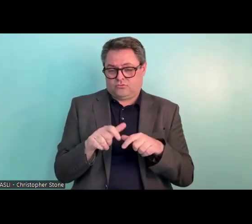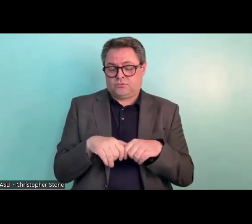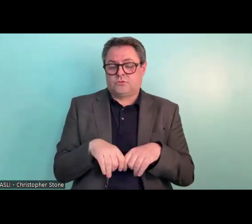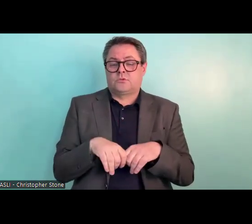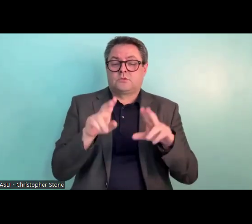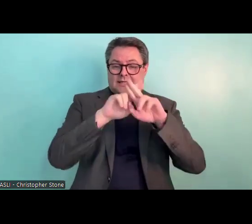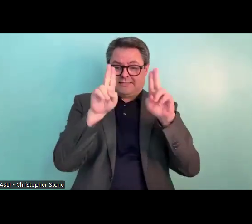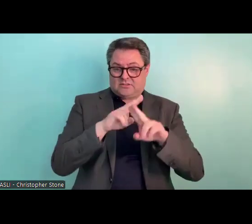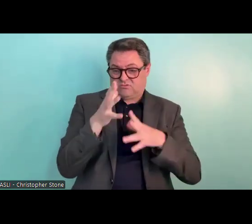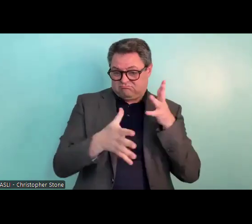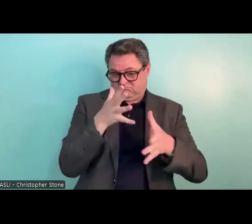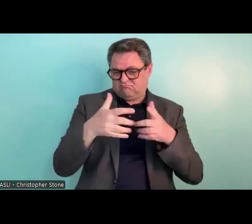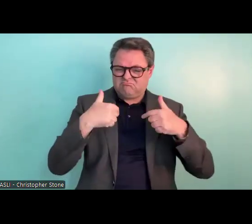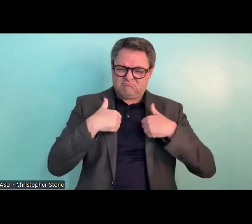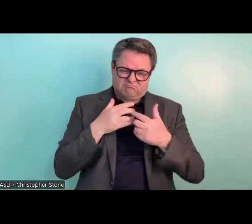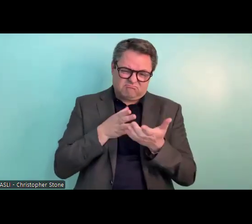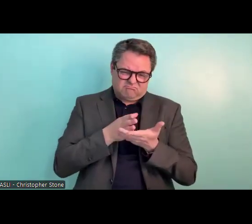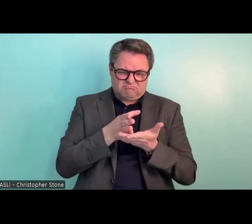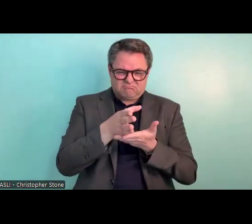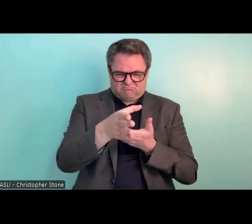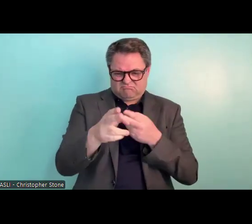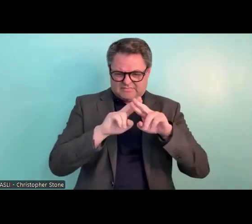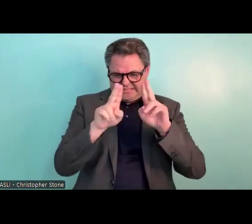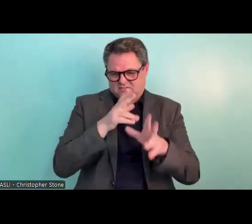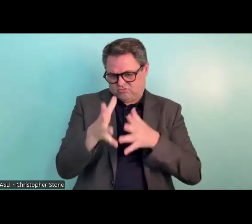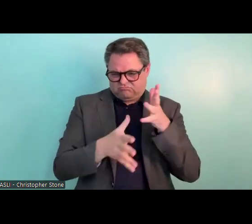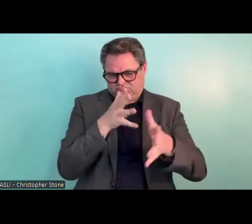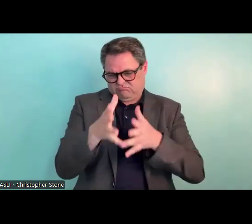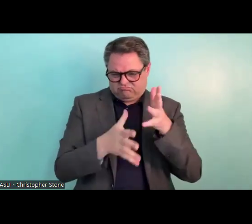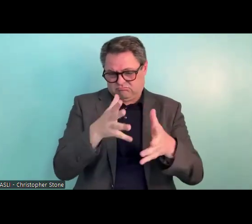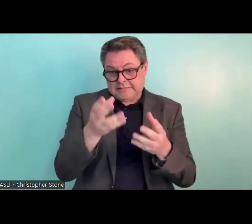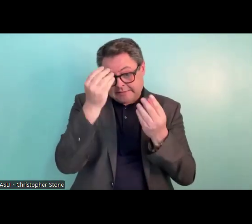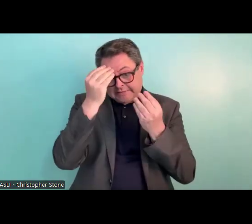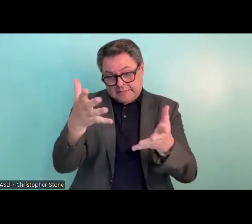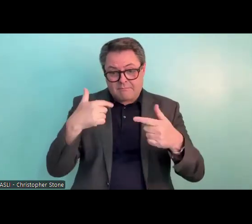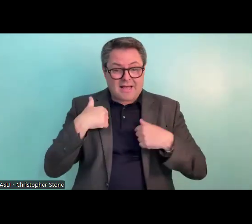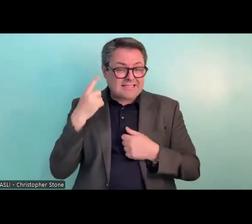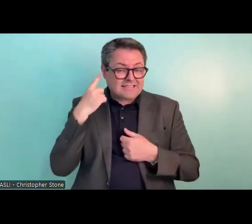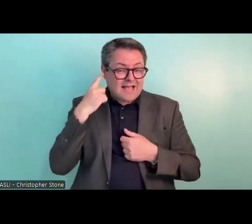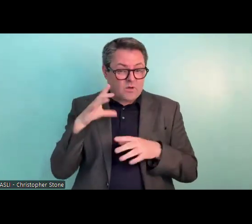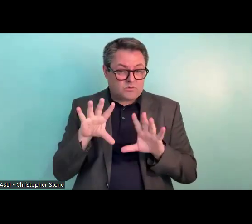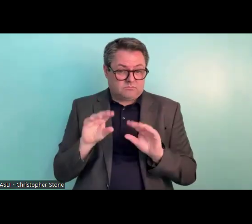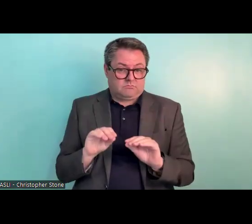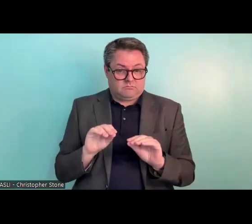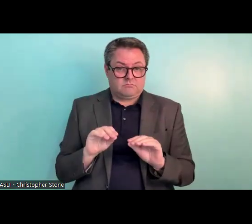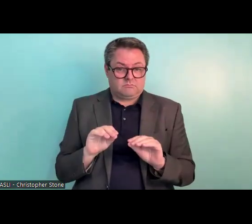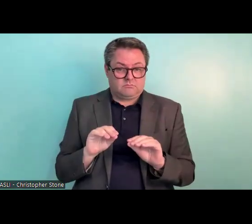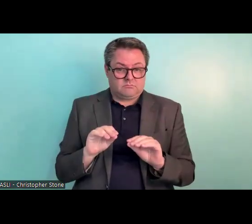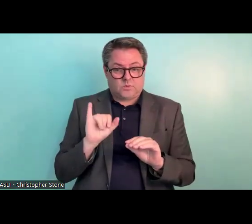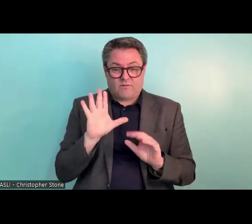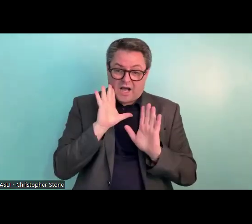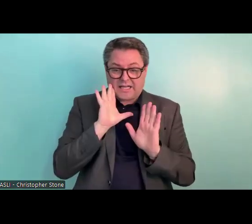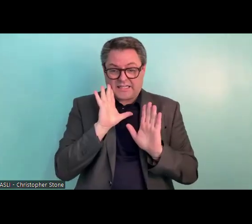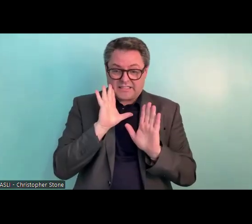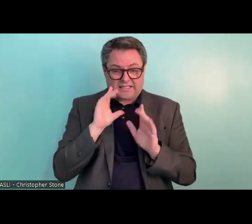We also have this event happening in 3 languages. So International Sign, which is what I will be using throughout this GA.